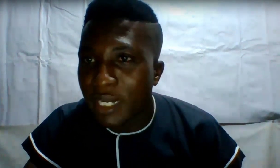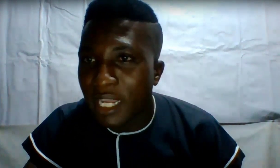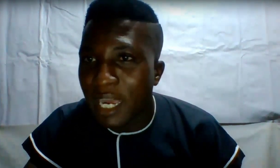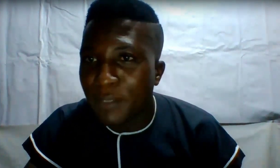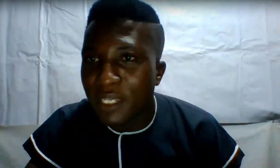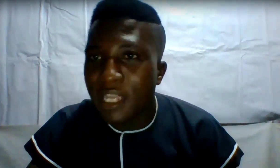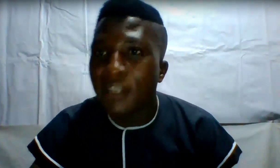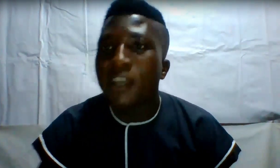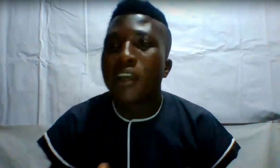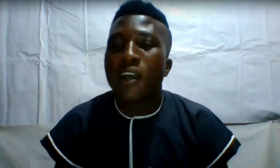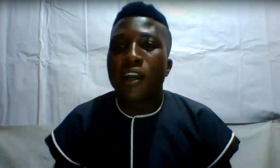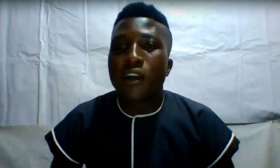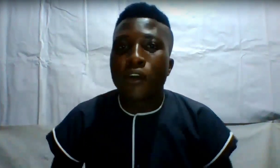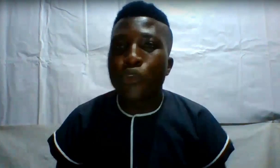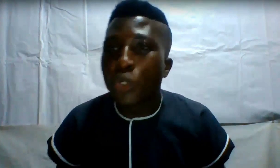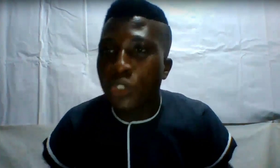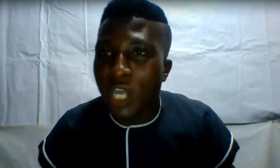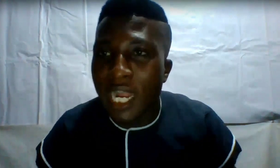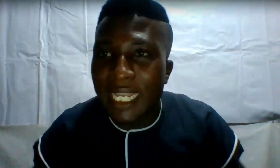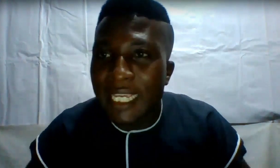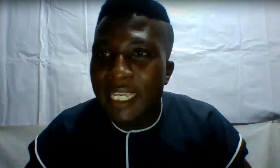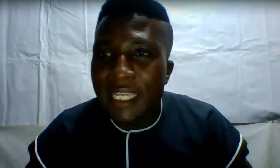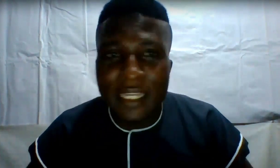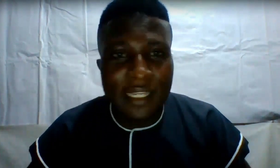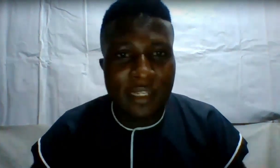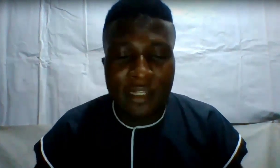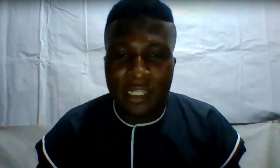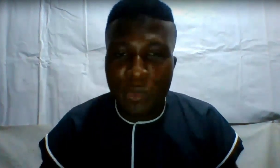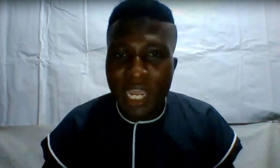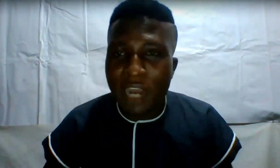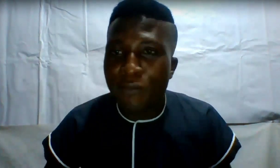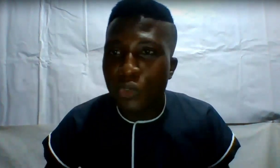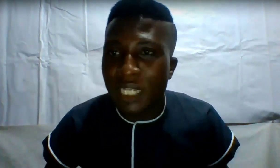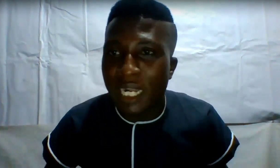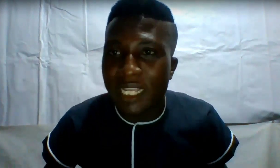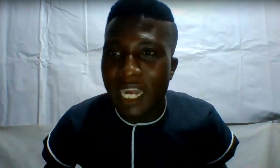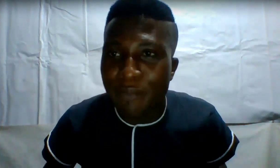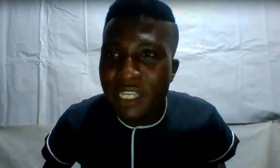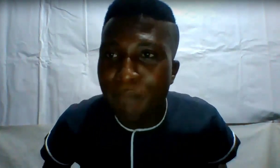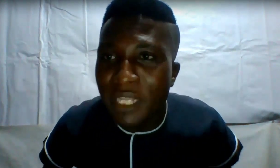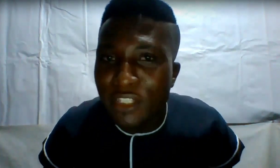Ruth Ali. Can we have Ruth Ali? Admin, please unmute Ruth Ali.